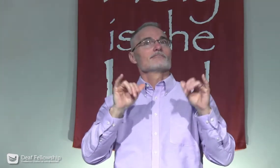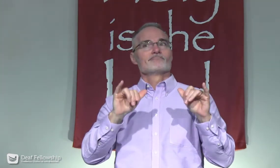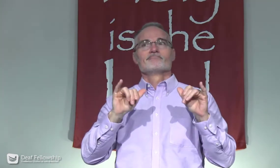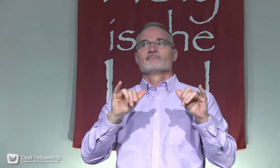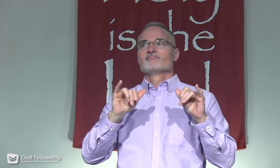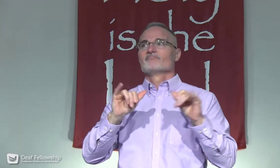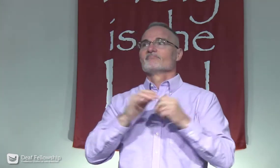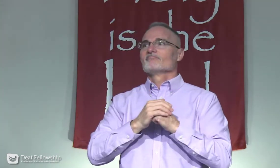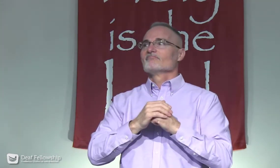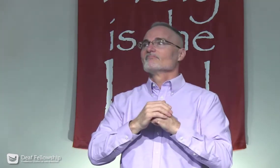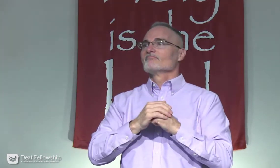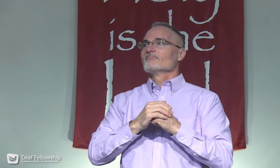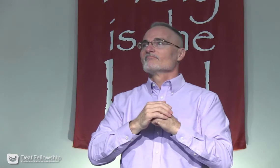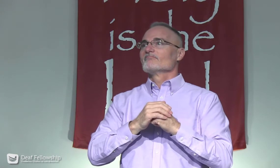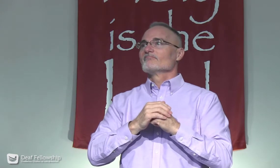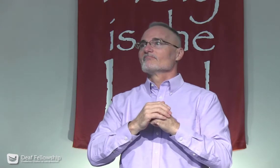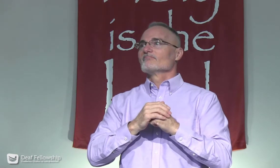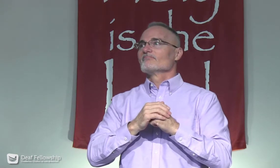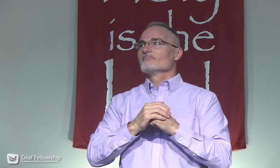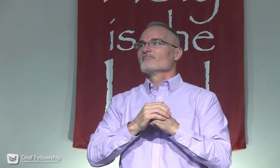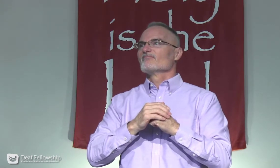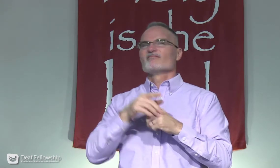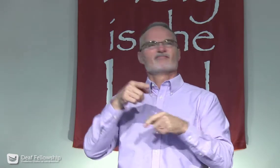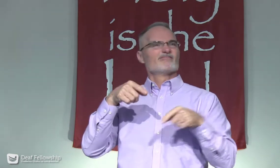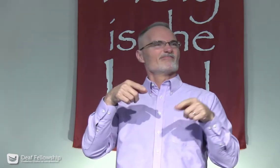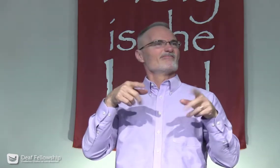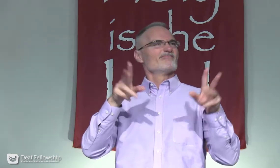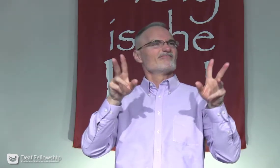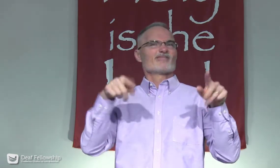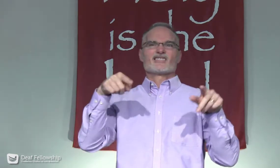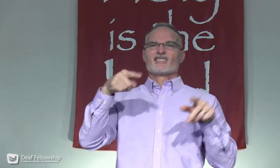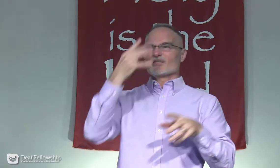they are beginning to recognize and understand